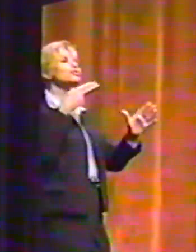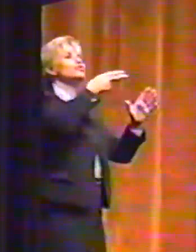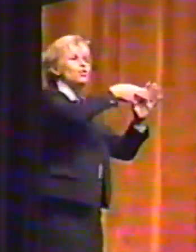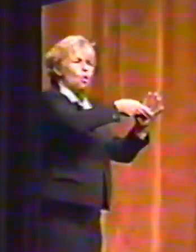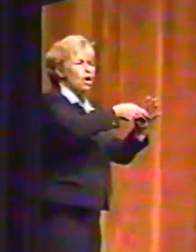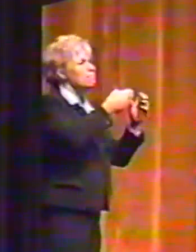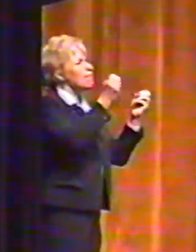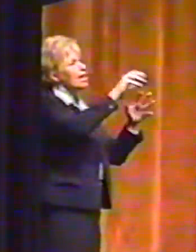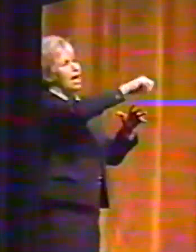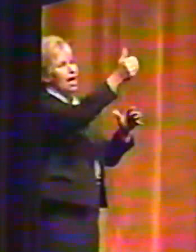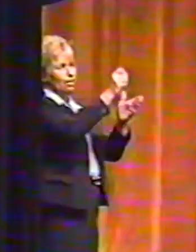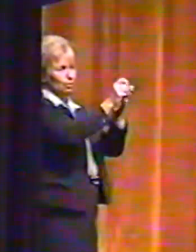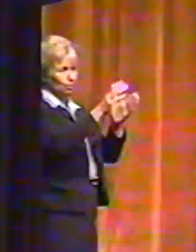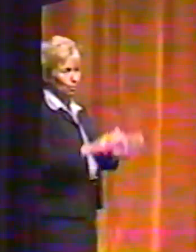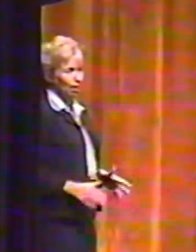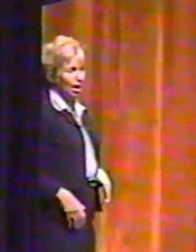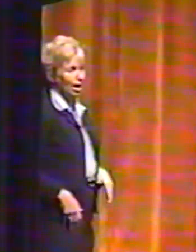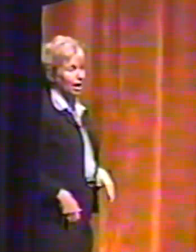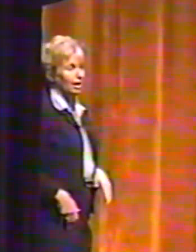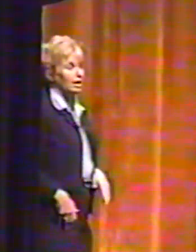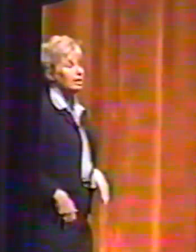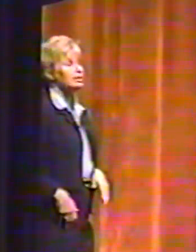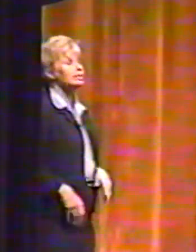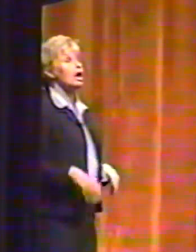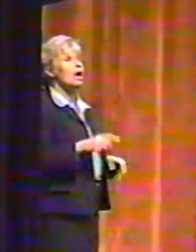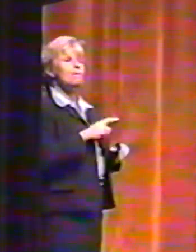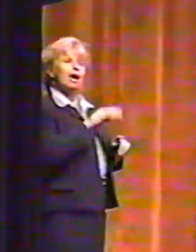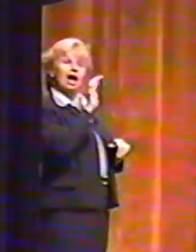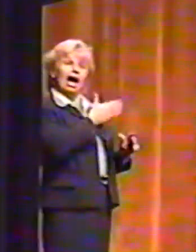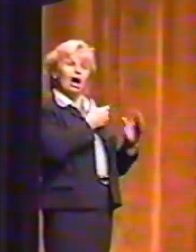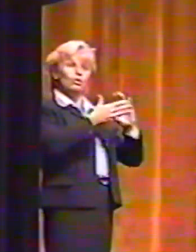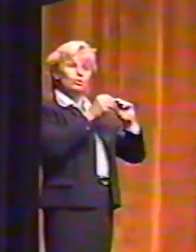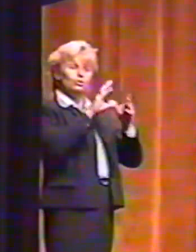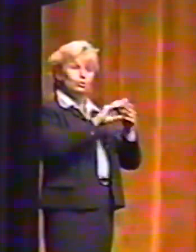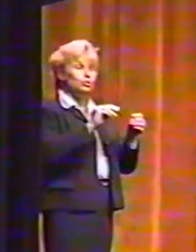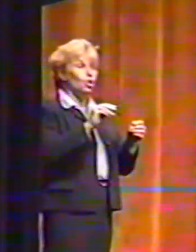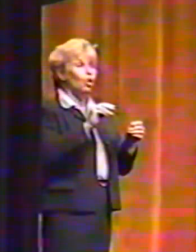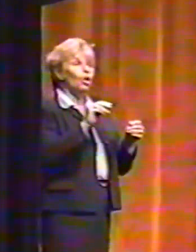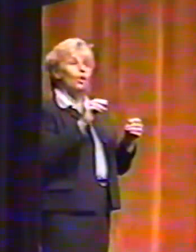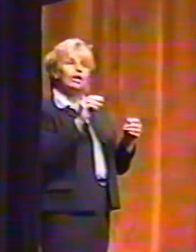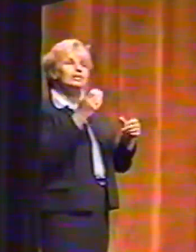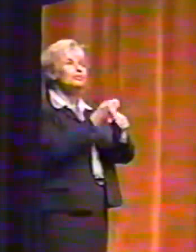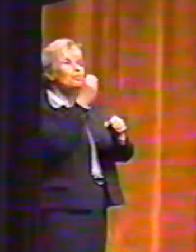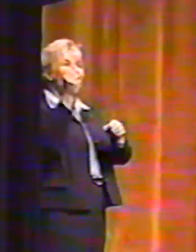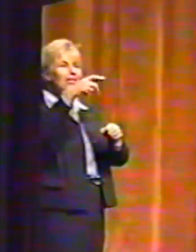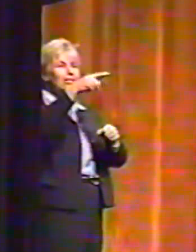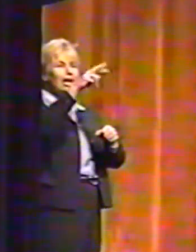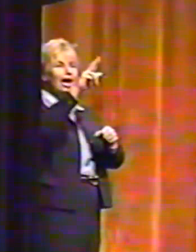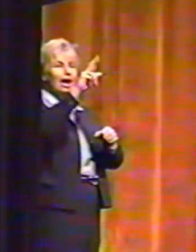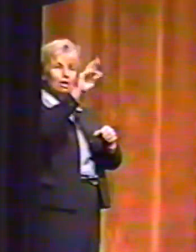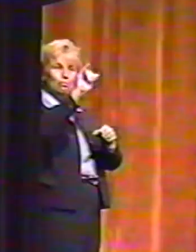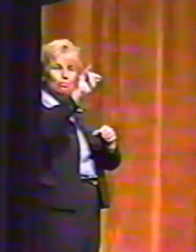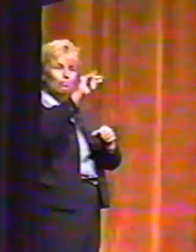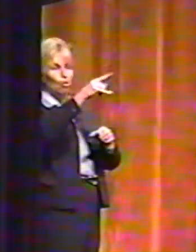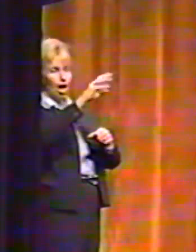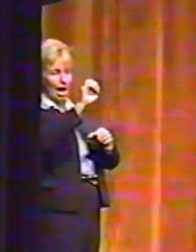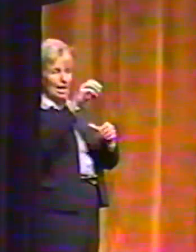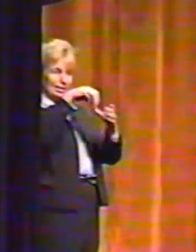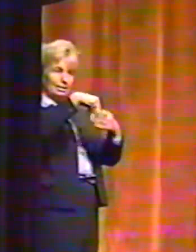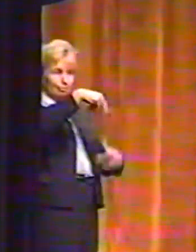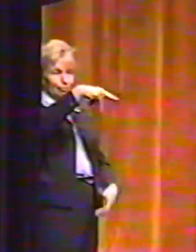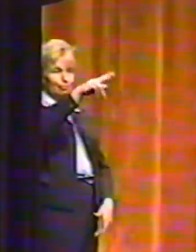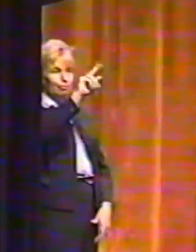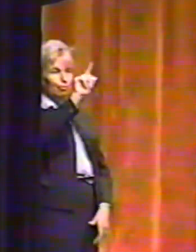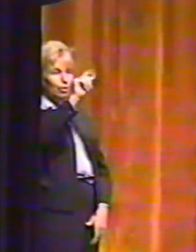I gotta tell you, when the stories won the Pulitzer in April. Now, let me talk a little bit about this experience for just a